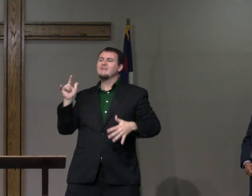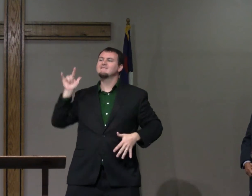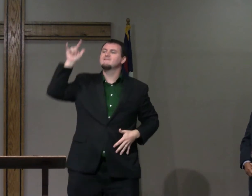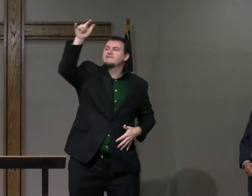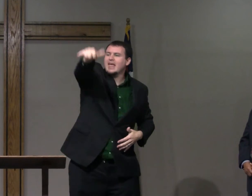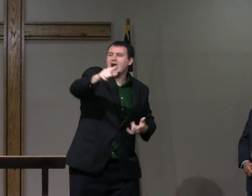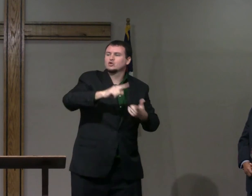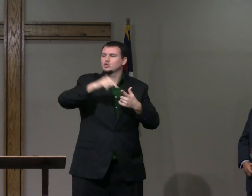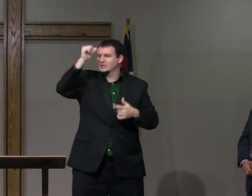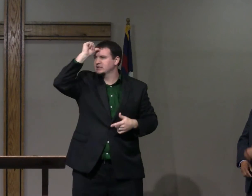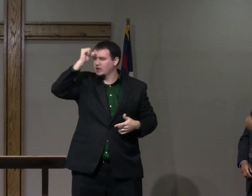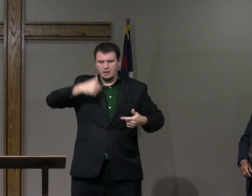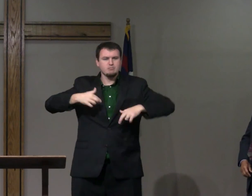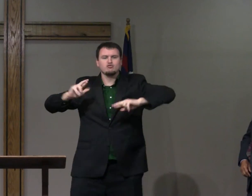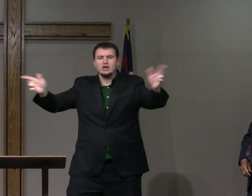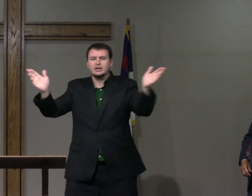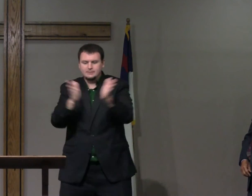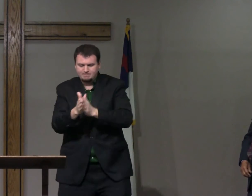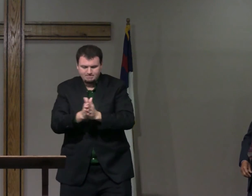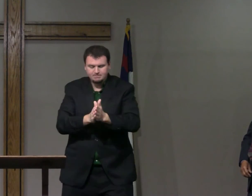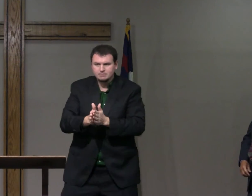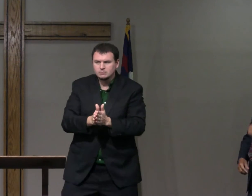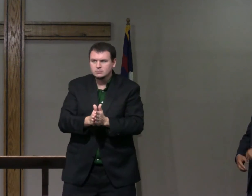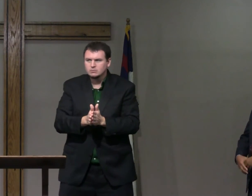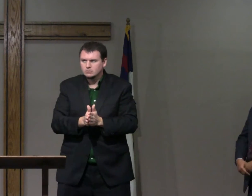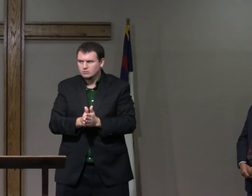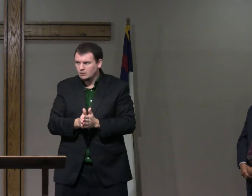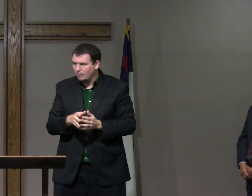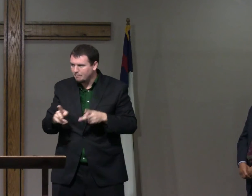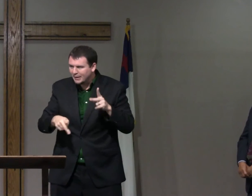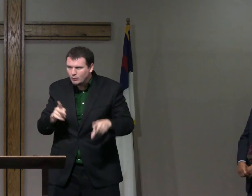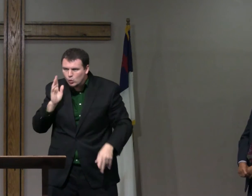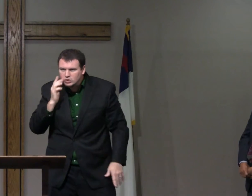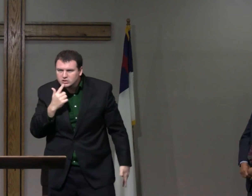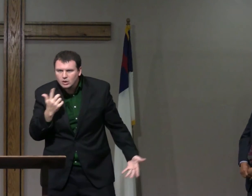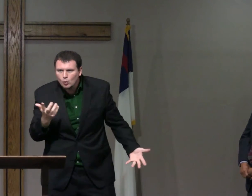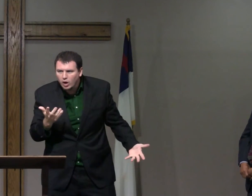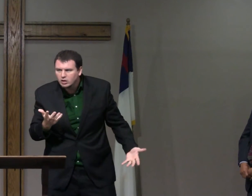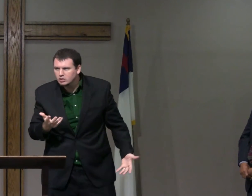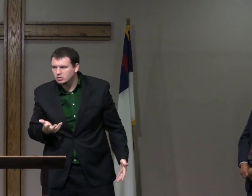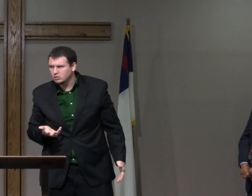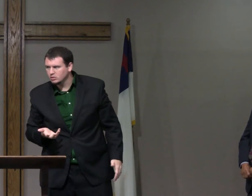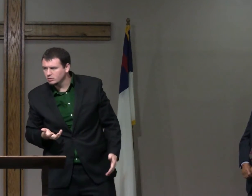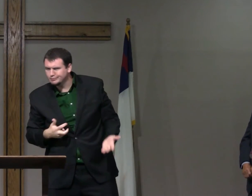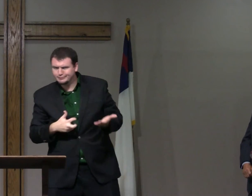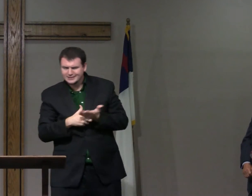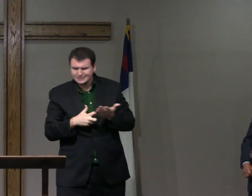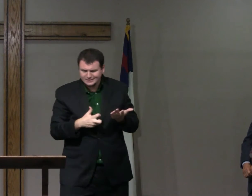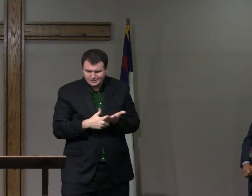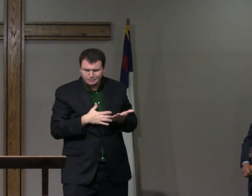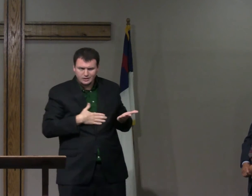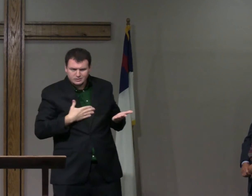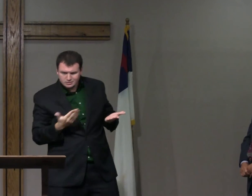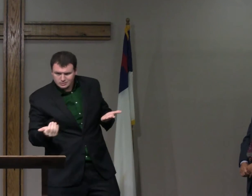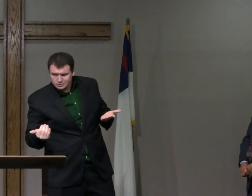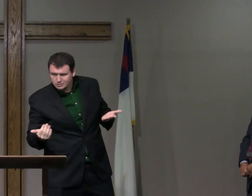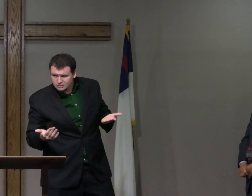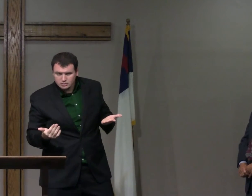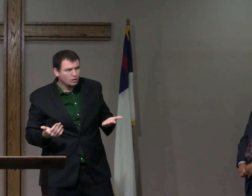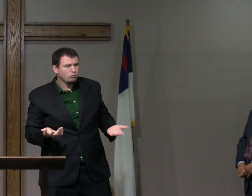at the airport. Fly me to India. I'm ready to go. What are the people going to say? Where's your ticket,